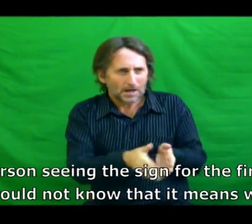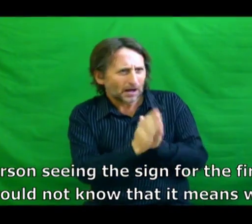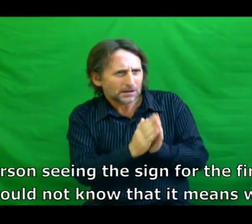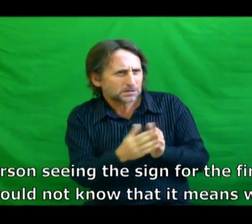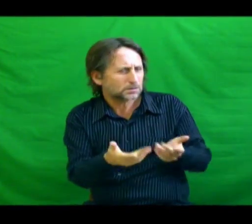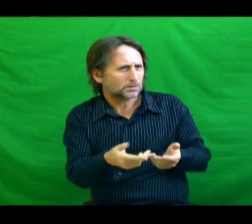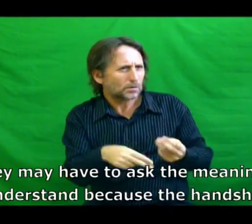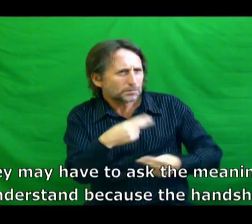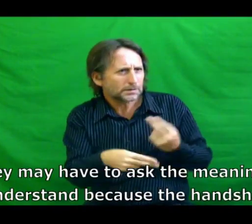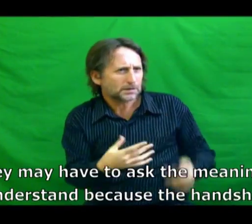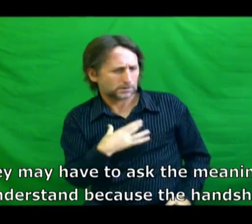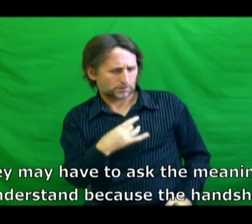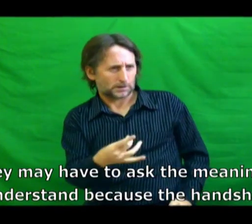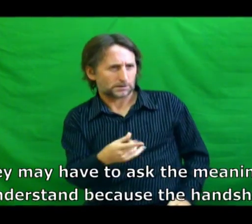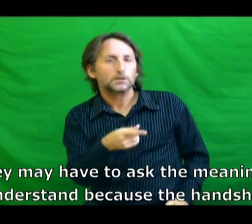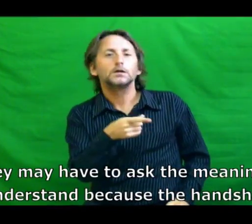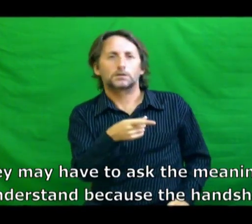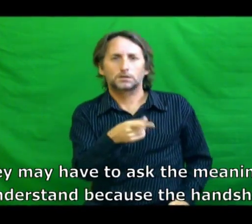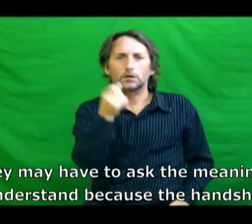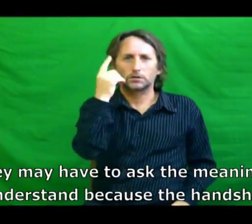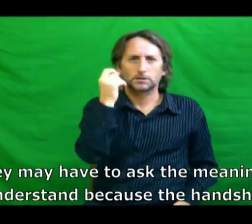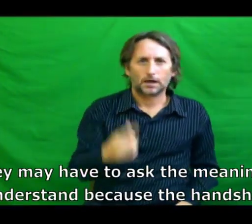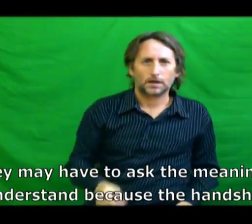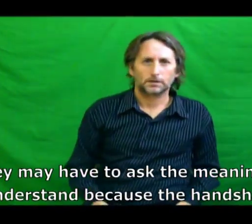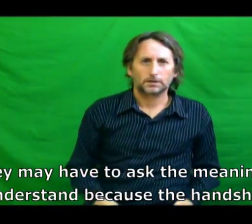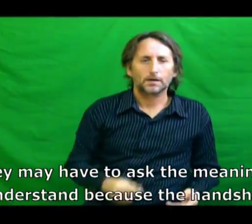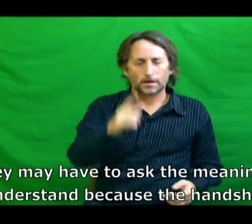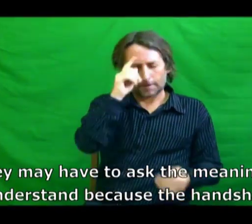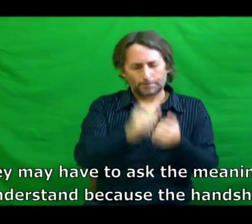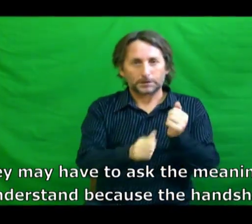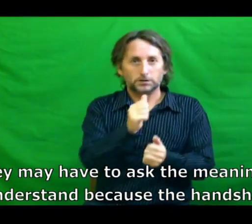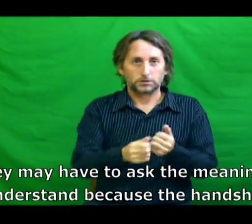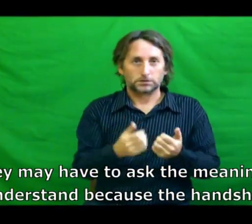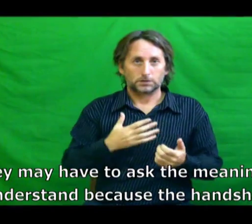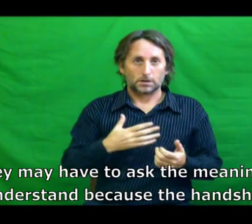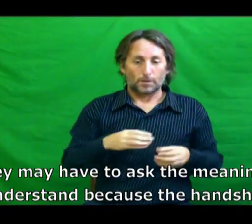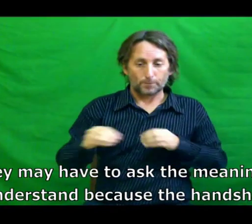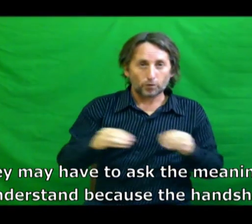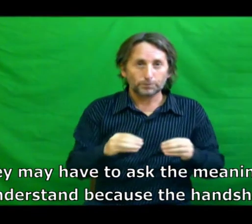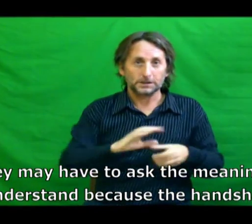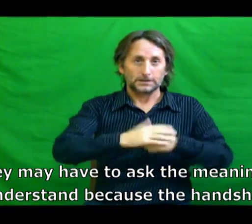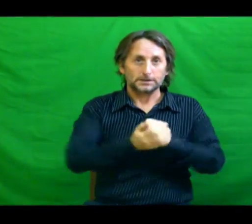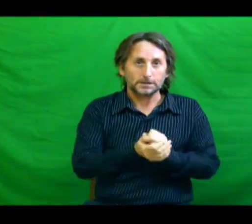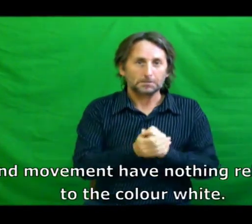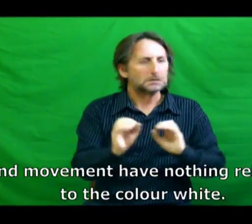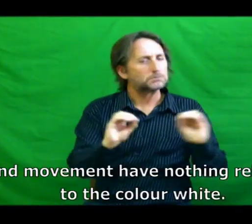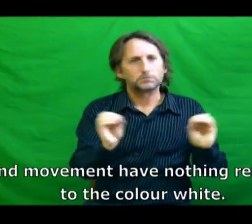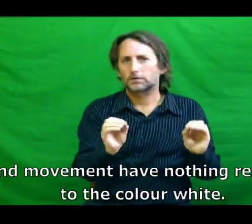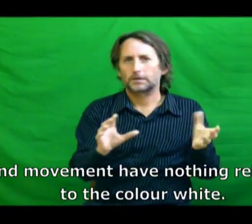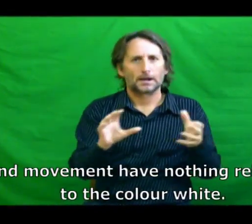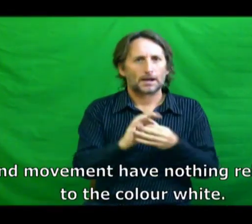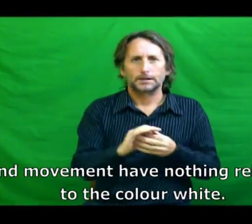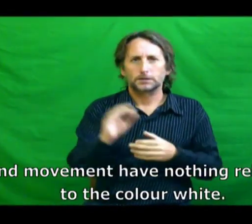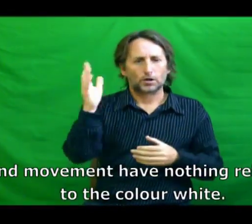it means, that it means white. They may have to ask the meaning to understand, because the hand shape and movement